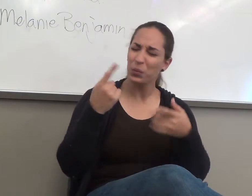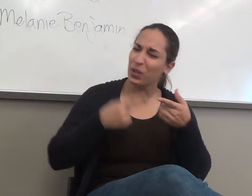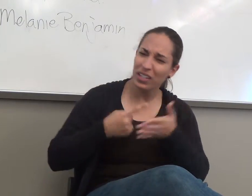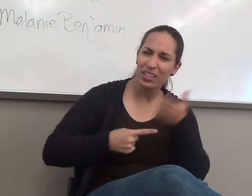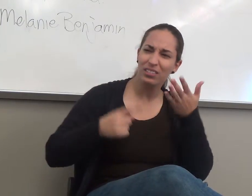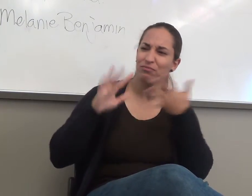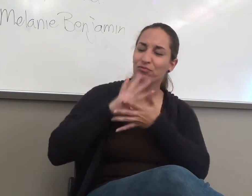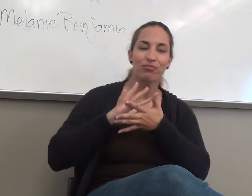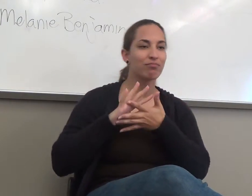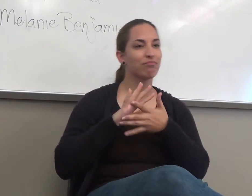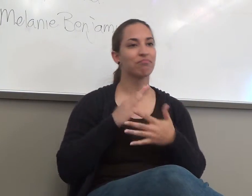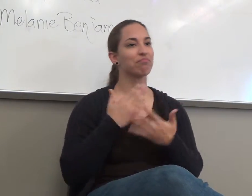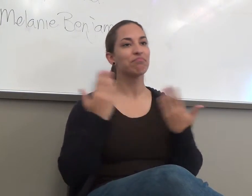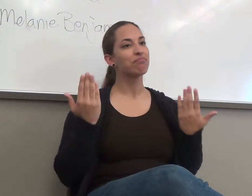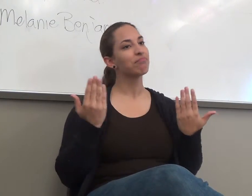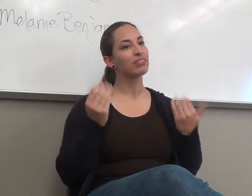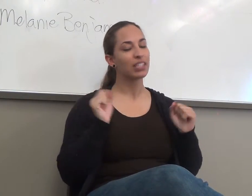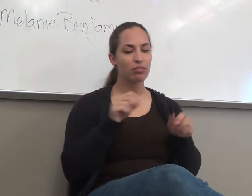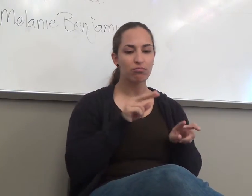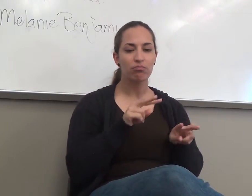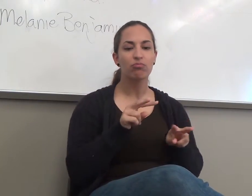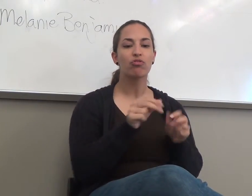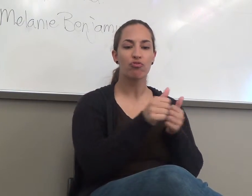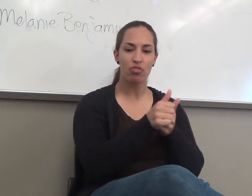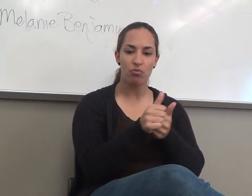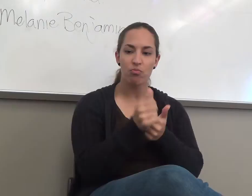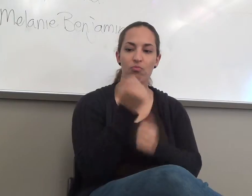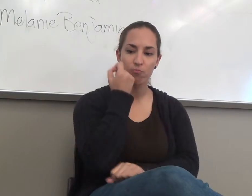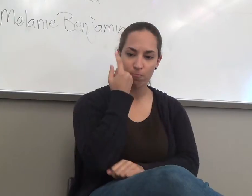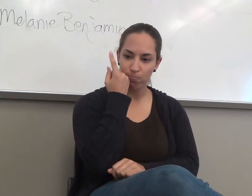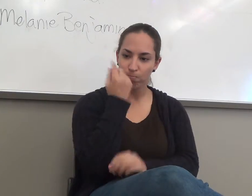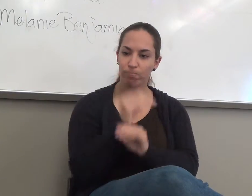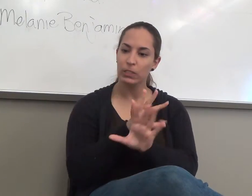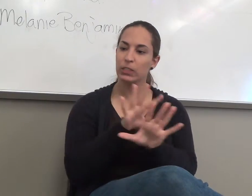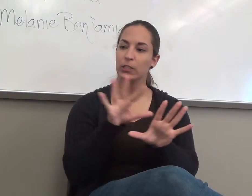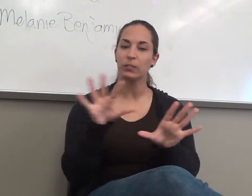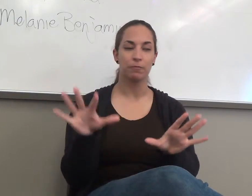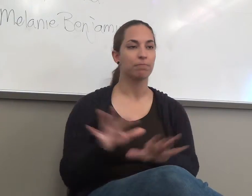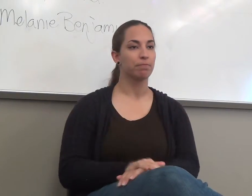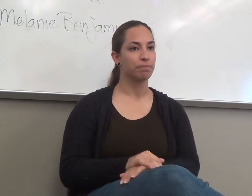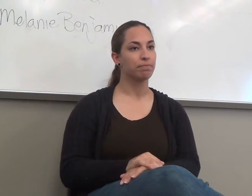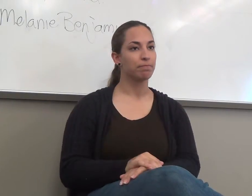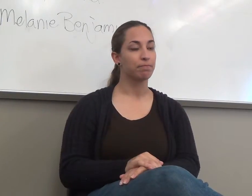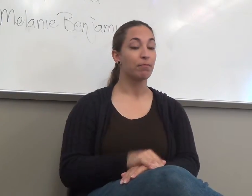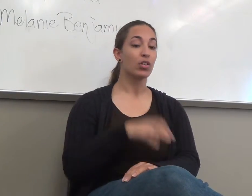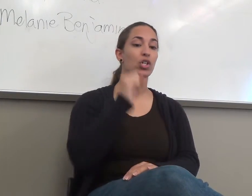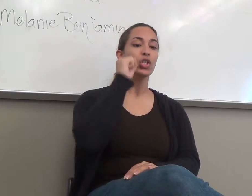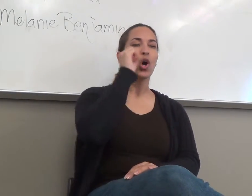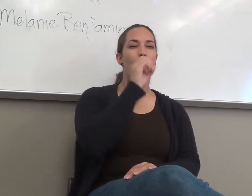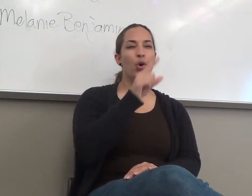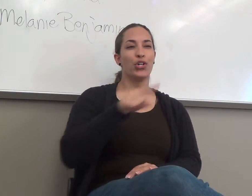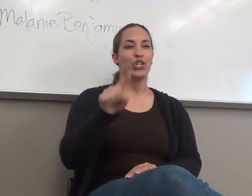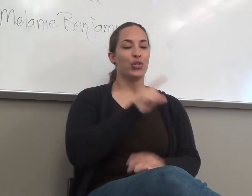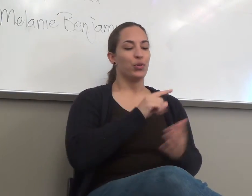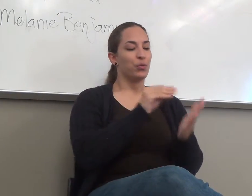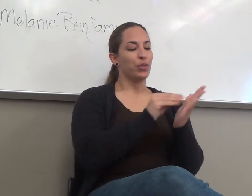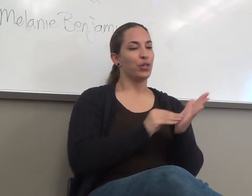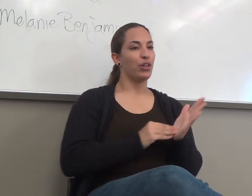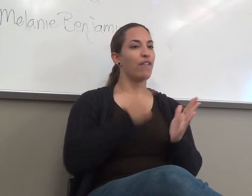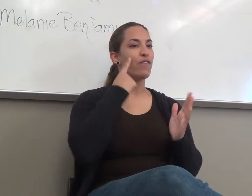terms of that. Okay, so what did people get for the small events here? Same kind of thing thing is our